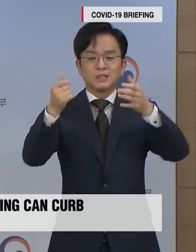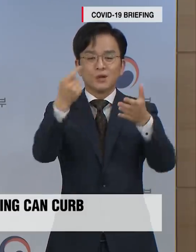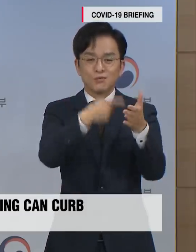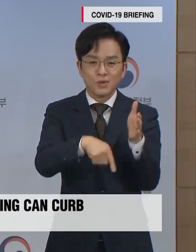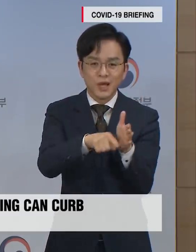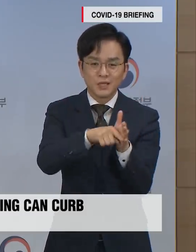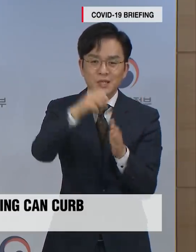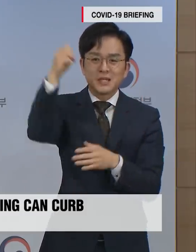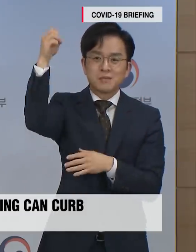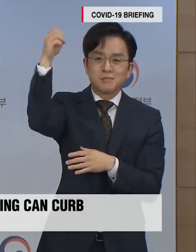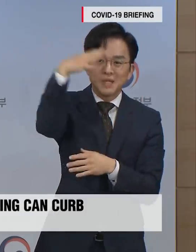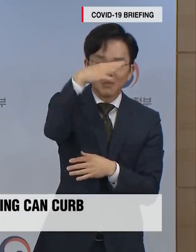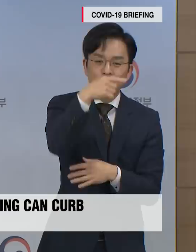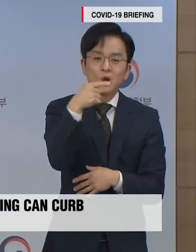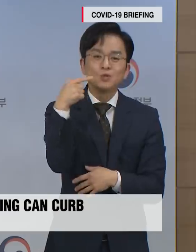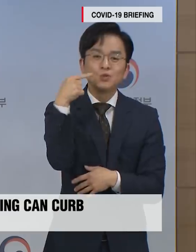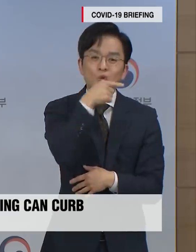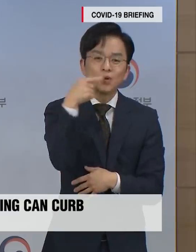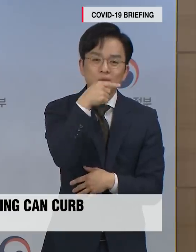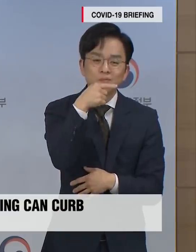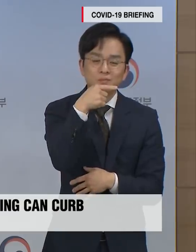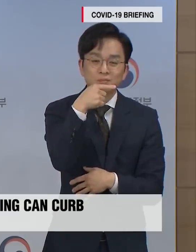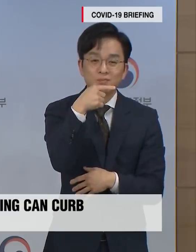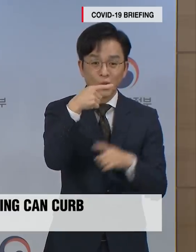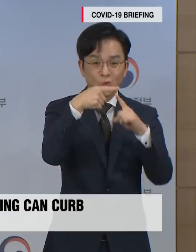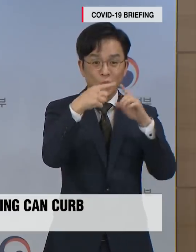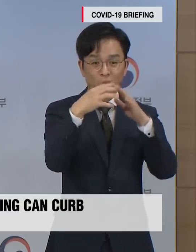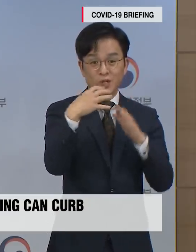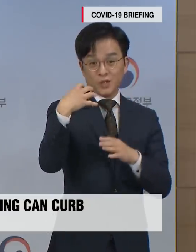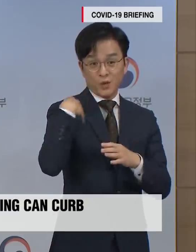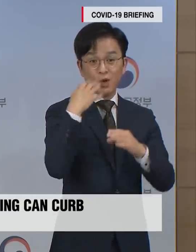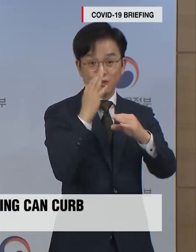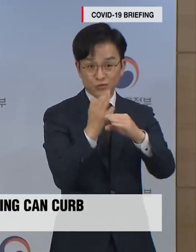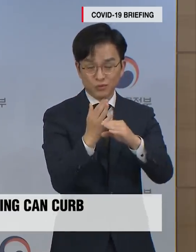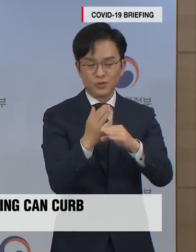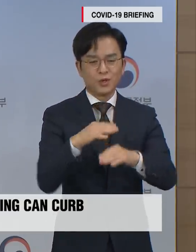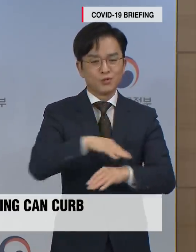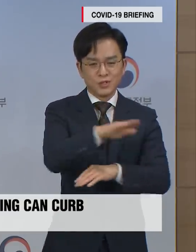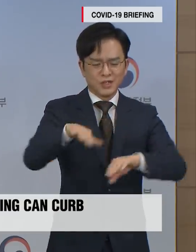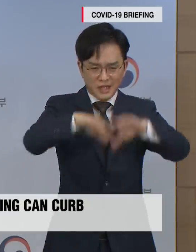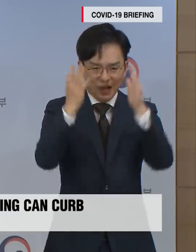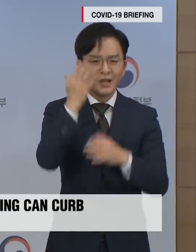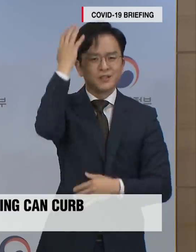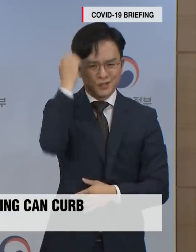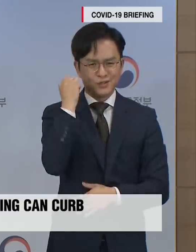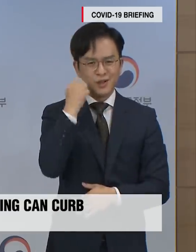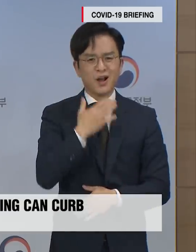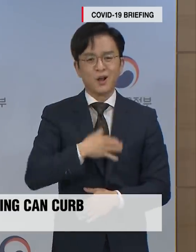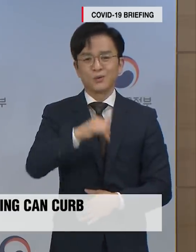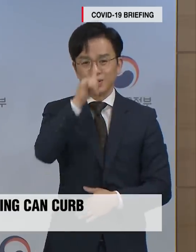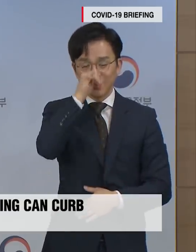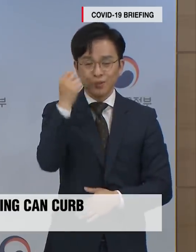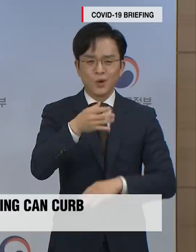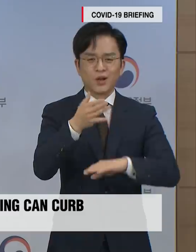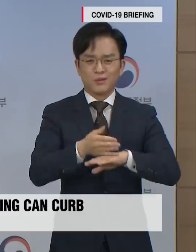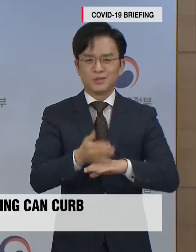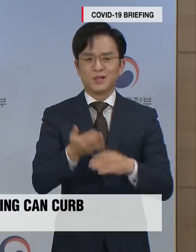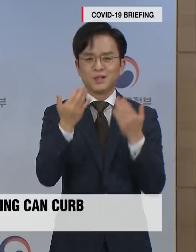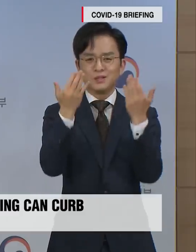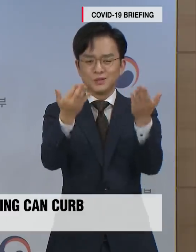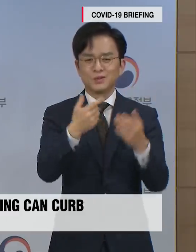the COVID-19, our religious leaders are acting out, and we will all remember your efforts in the future, and we will thank